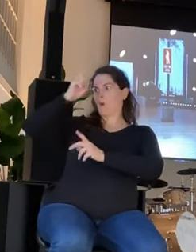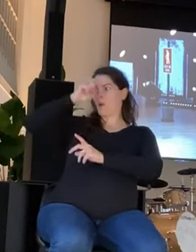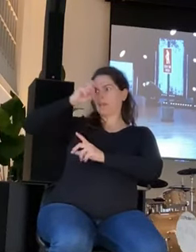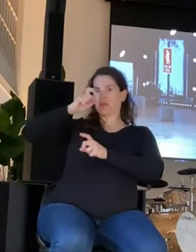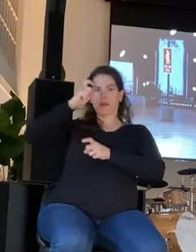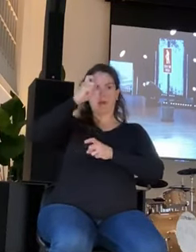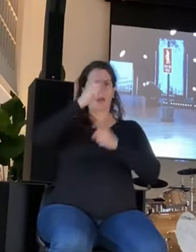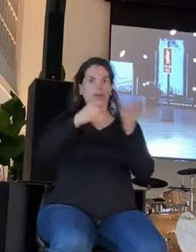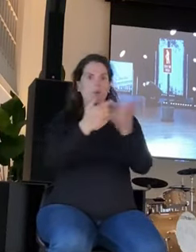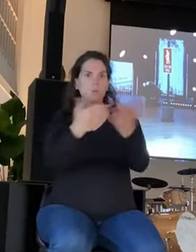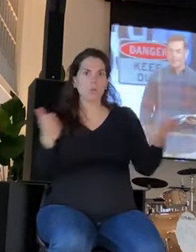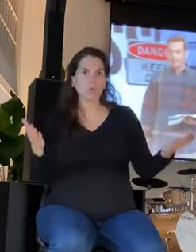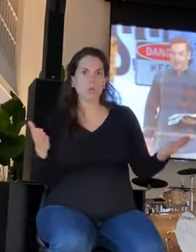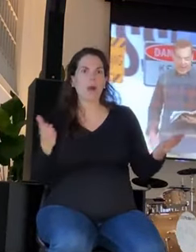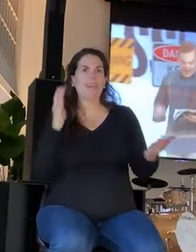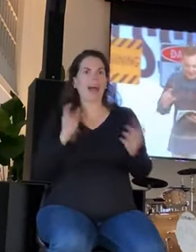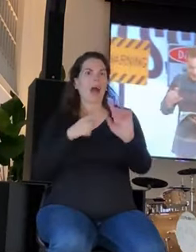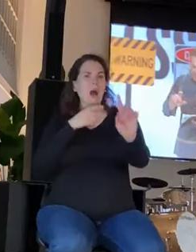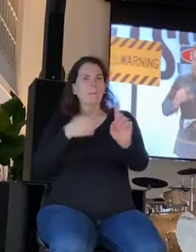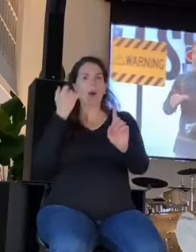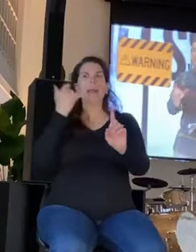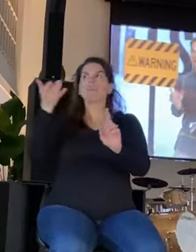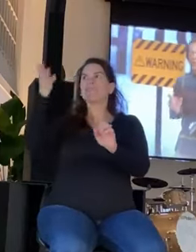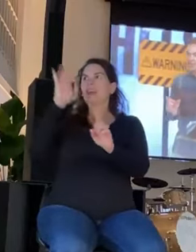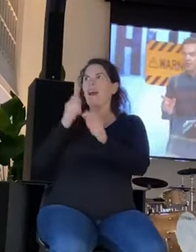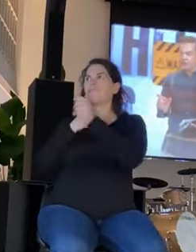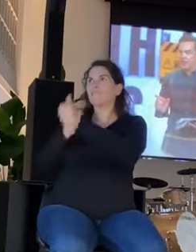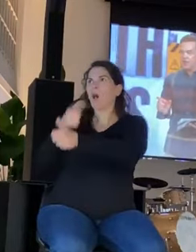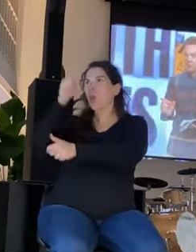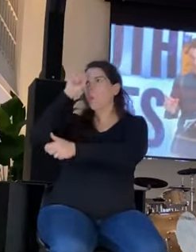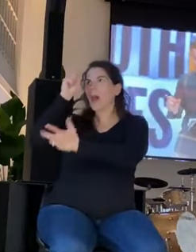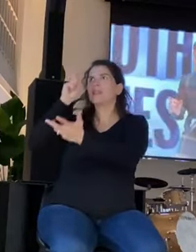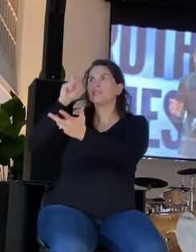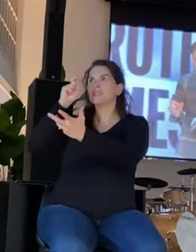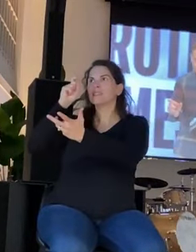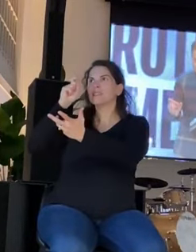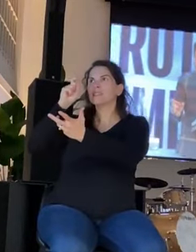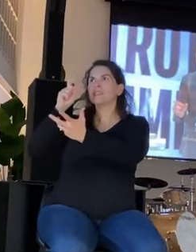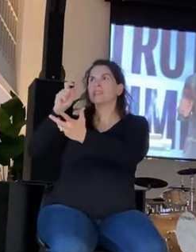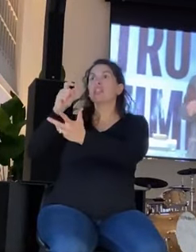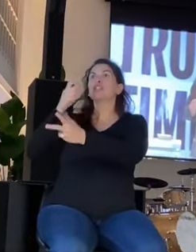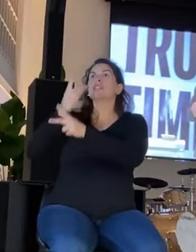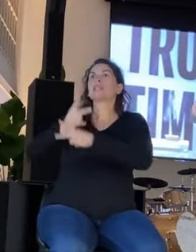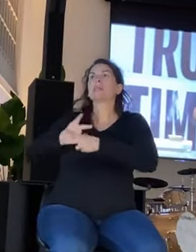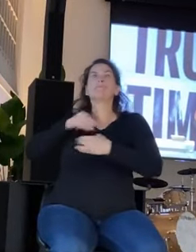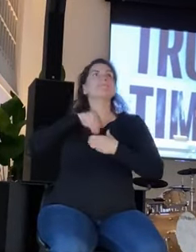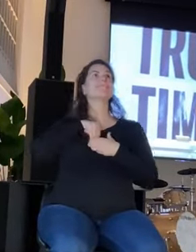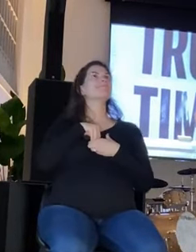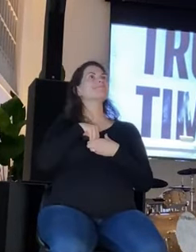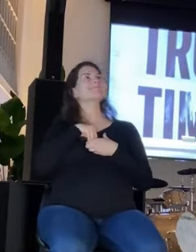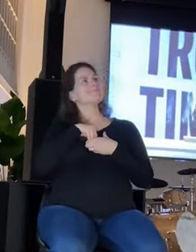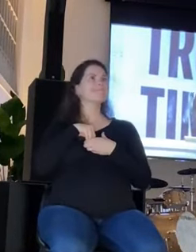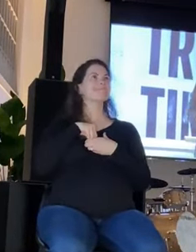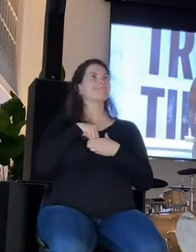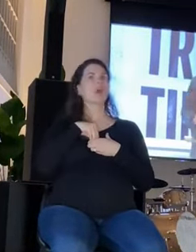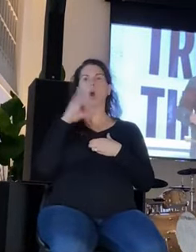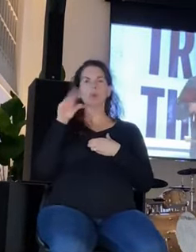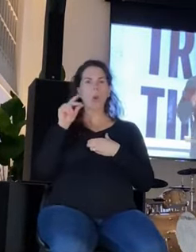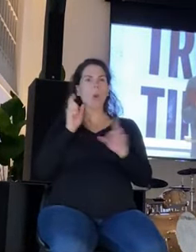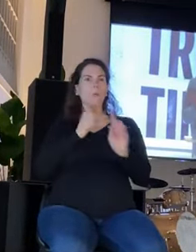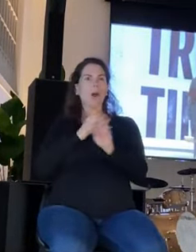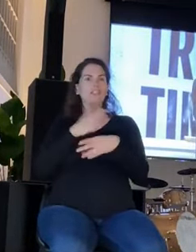people, wisdom people do. And in the verse right before, verse 10, where we read, Solomon is telling his son